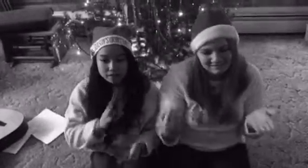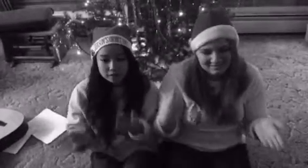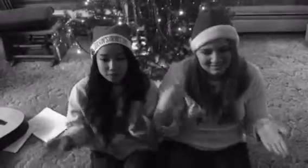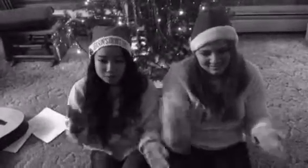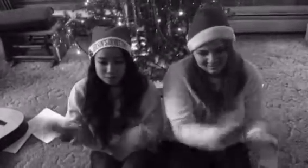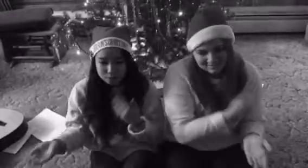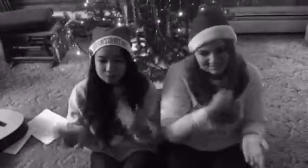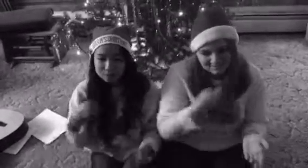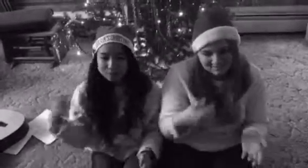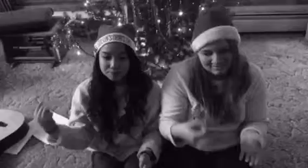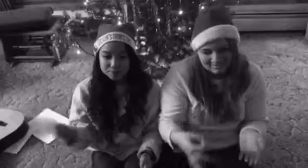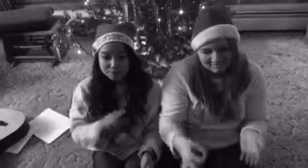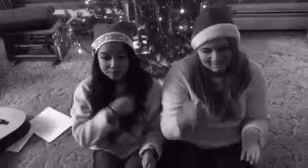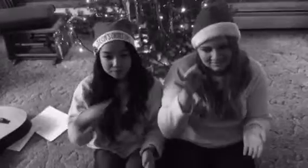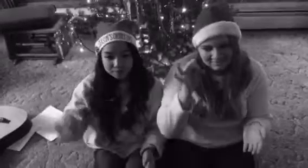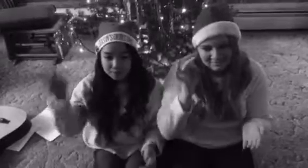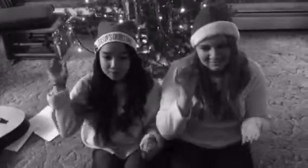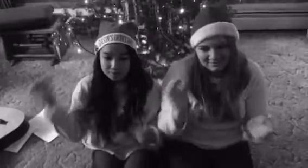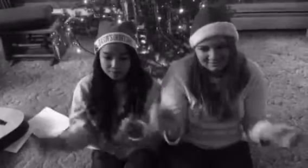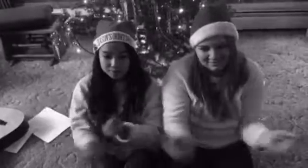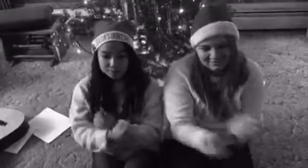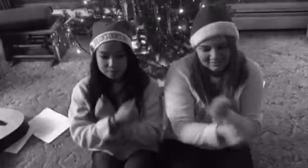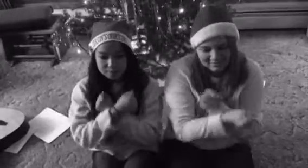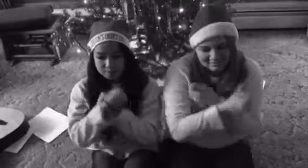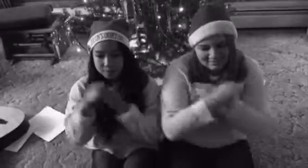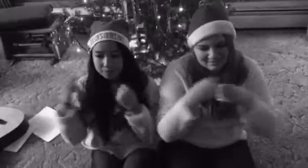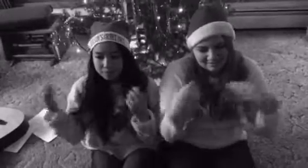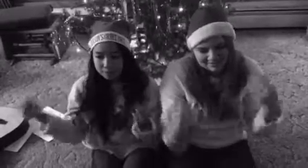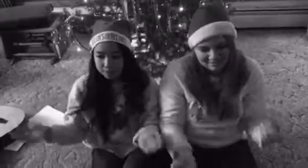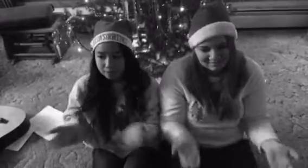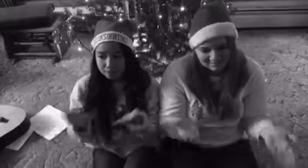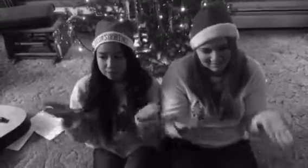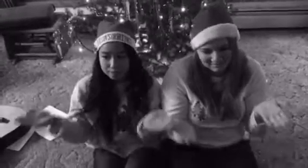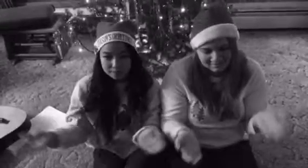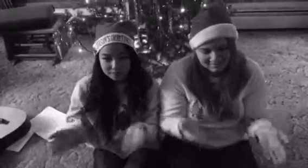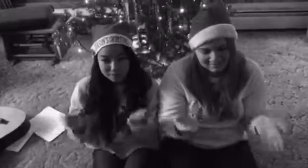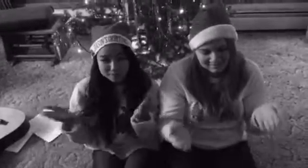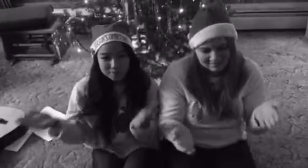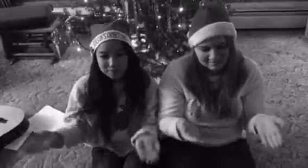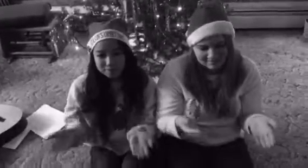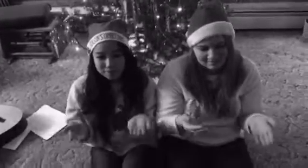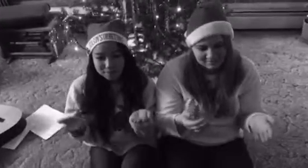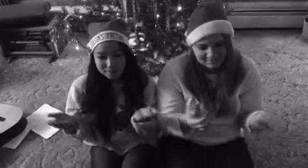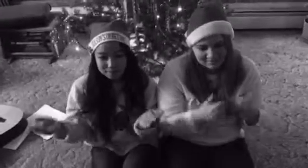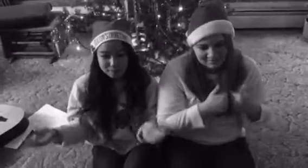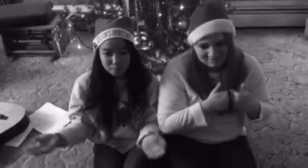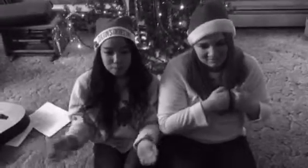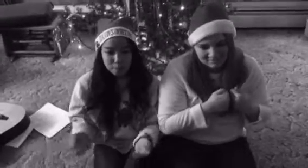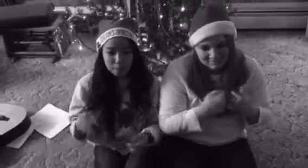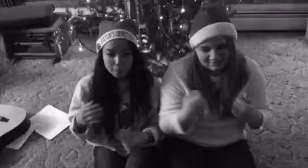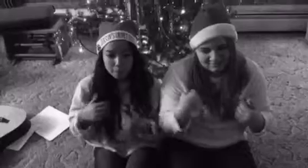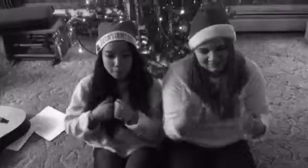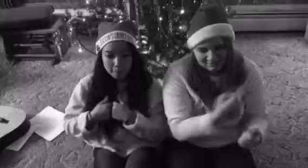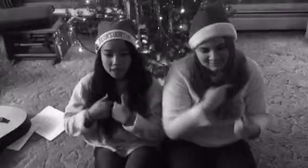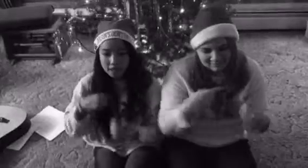we found love right where we are Baby, we